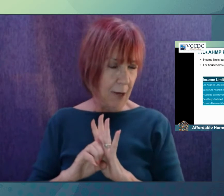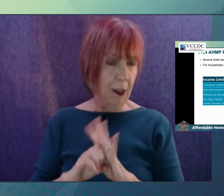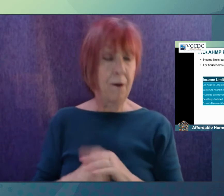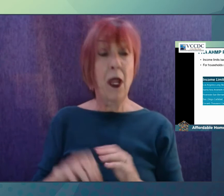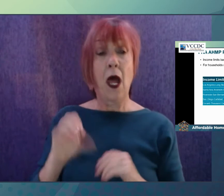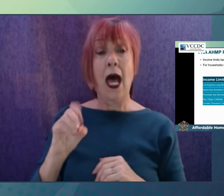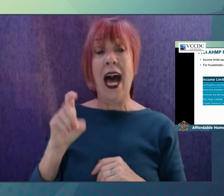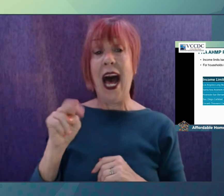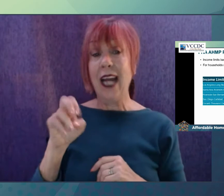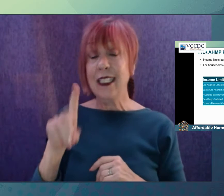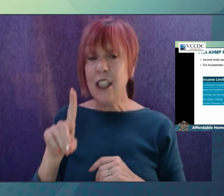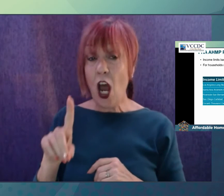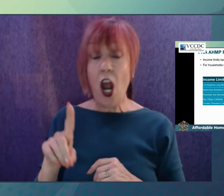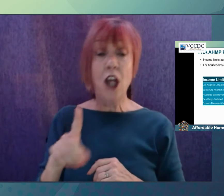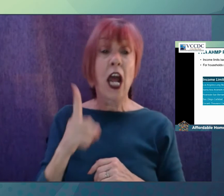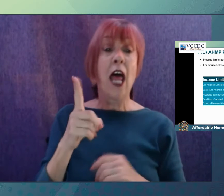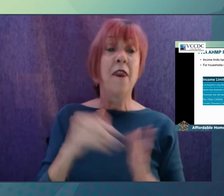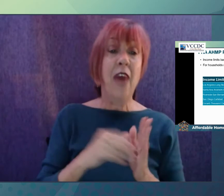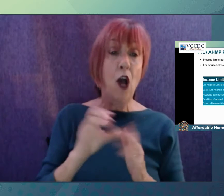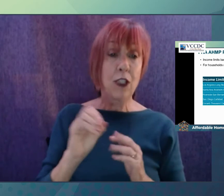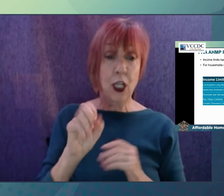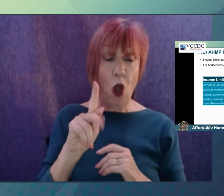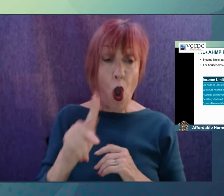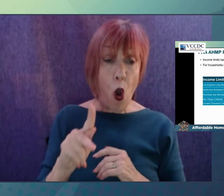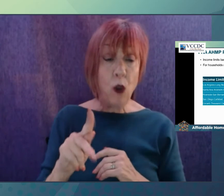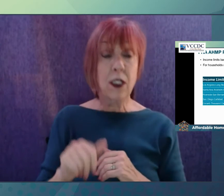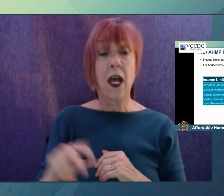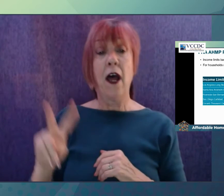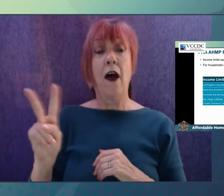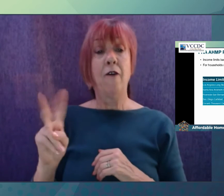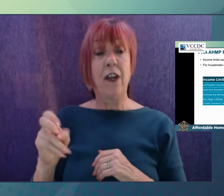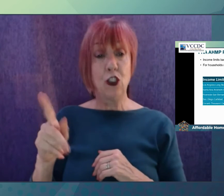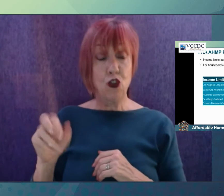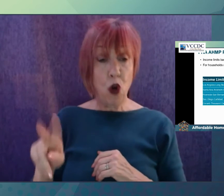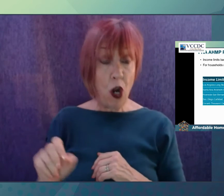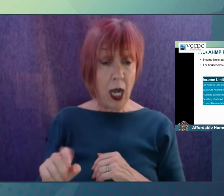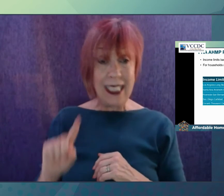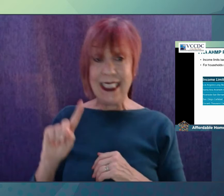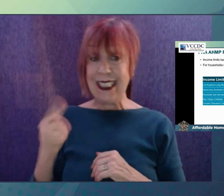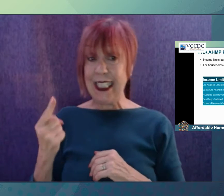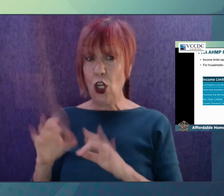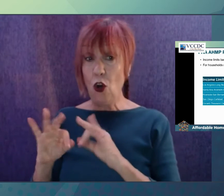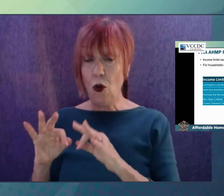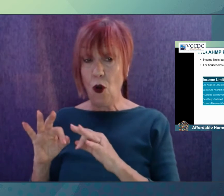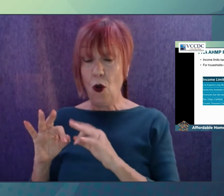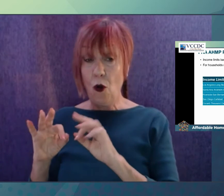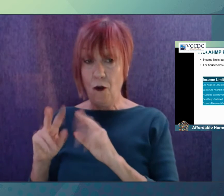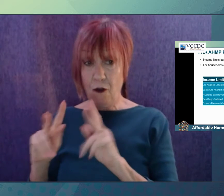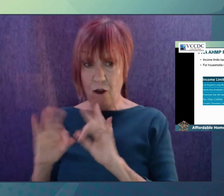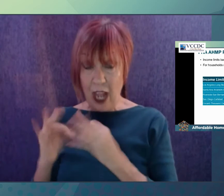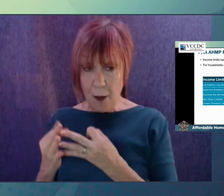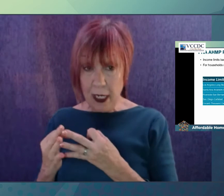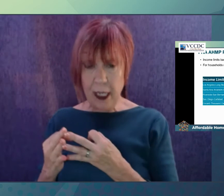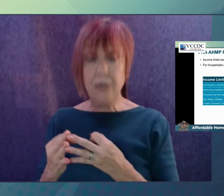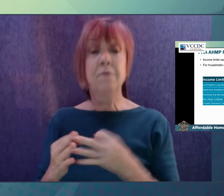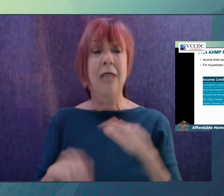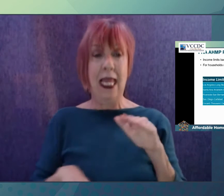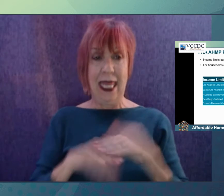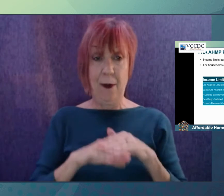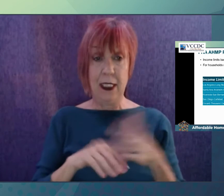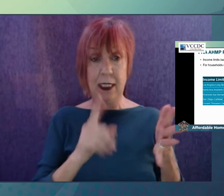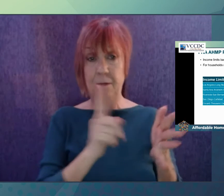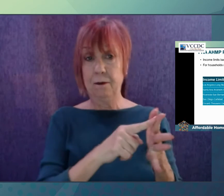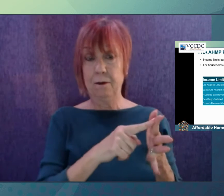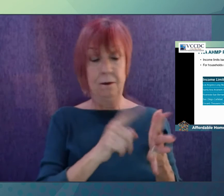Oxnard, Thousand Oaks, and Ventura, with a single-person household, we can go to $98,800. For a two-person, we